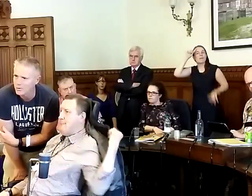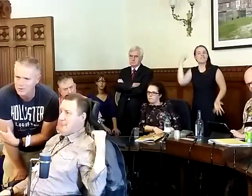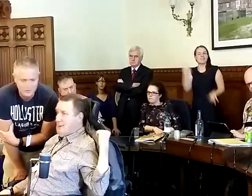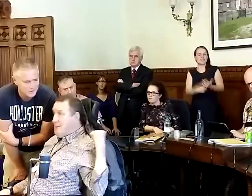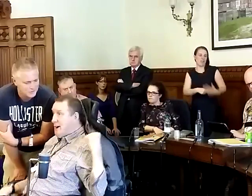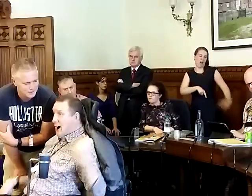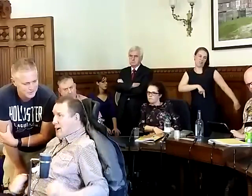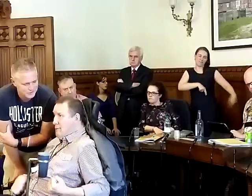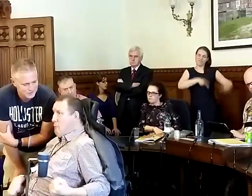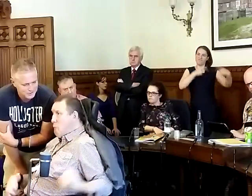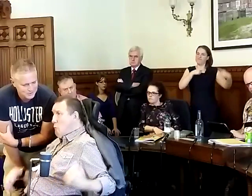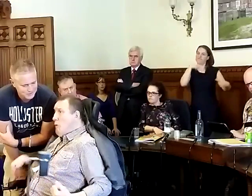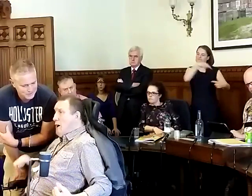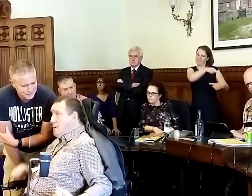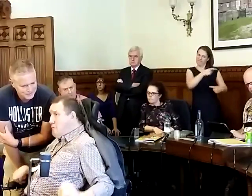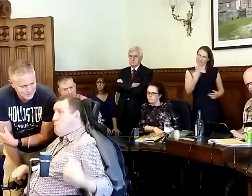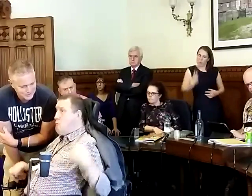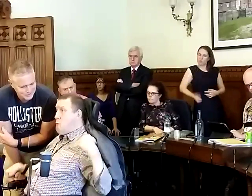we are in the wrong.